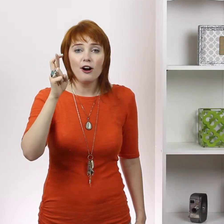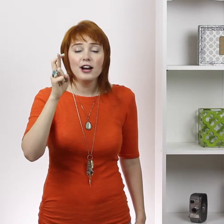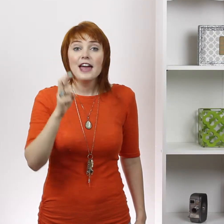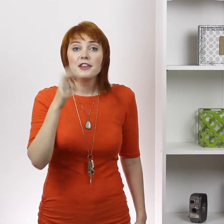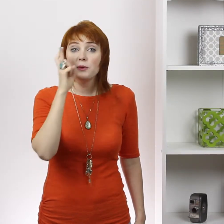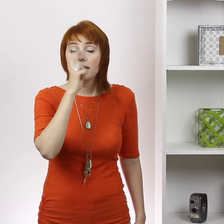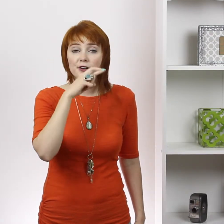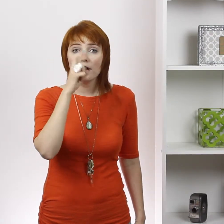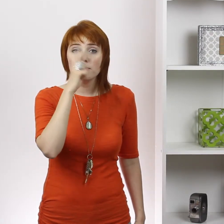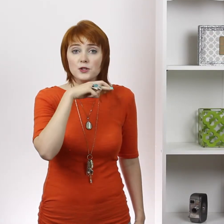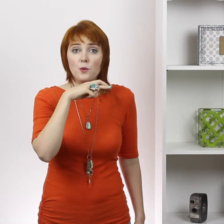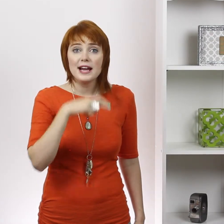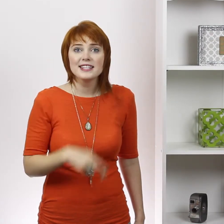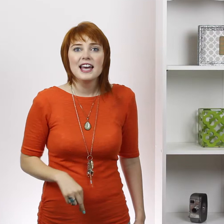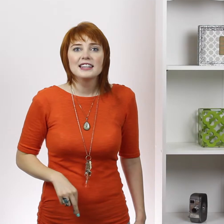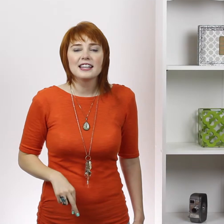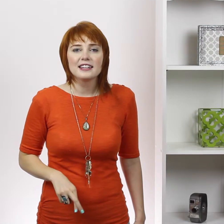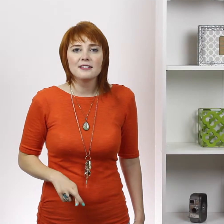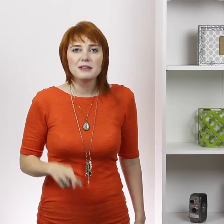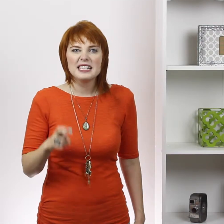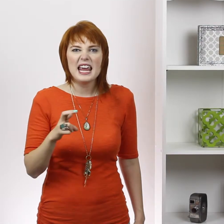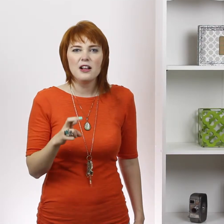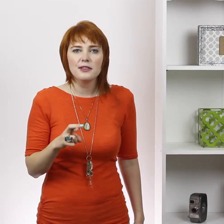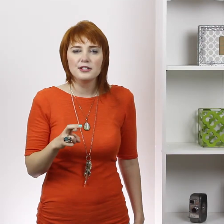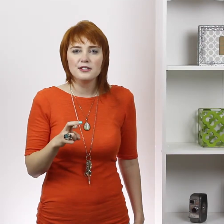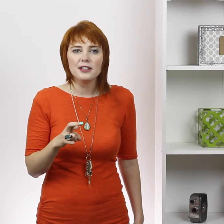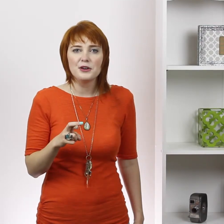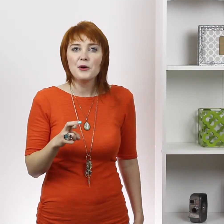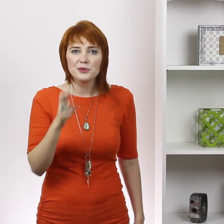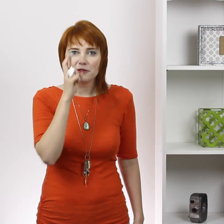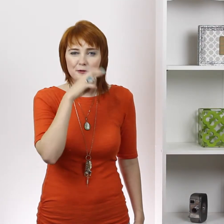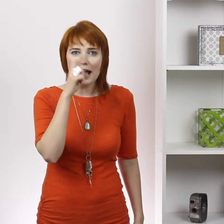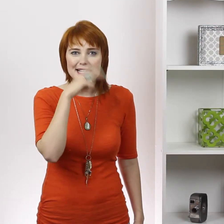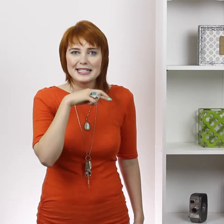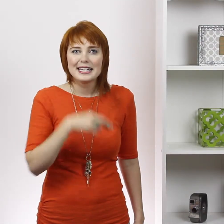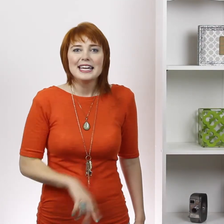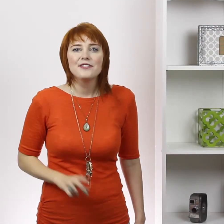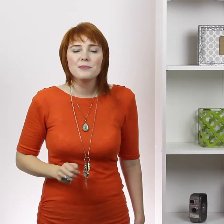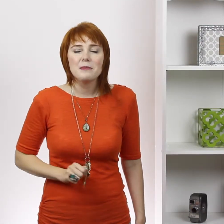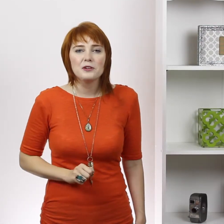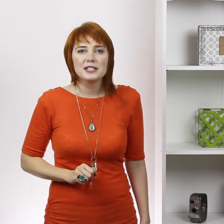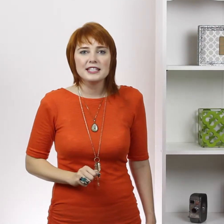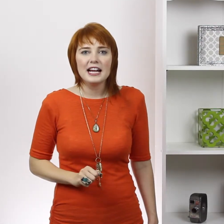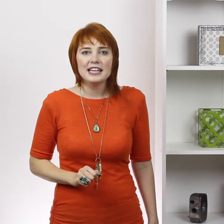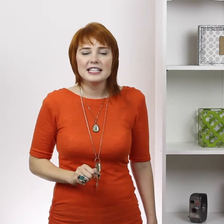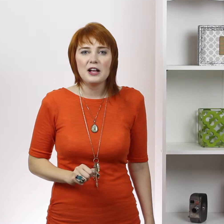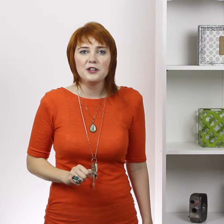R. Then you hit your nose twice like the big tail and the nose of a rat. If your baby learns the sign, they can tell you